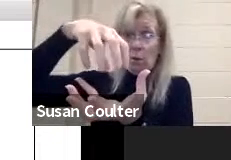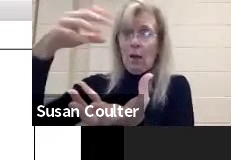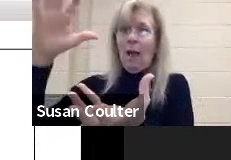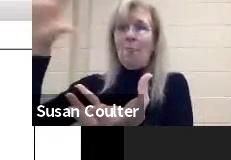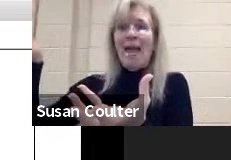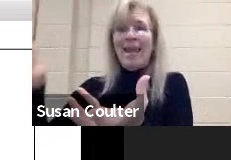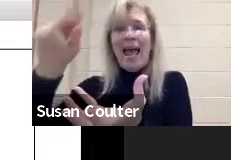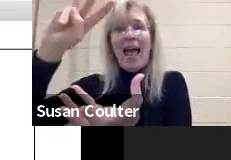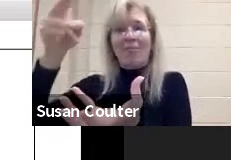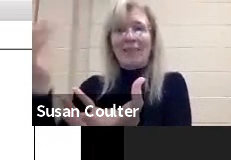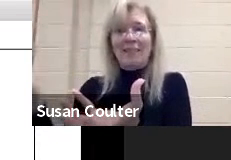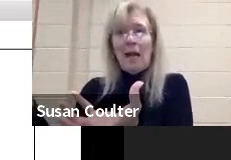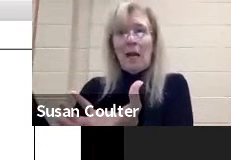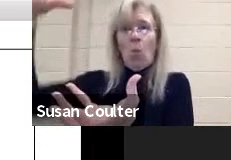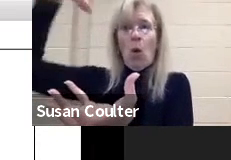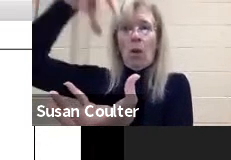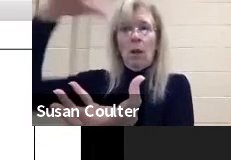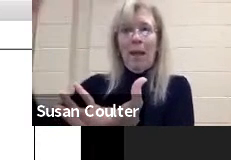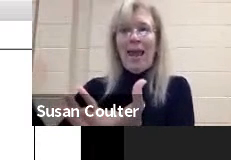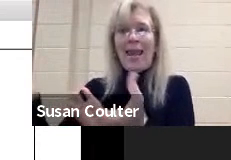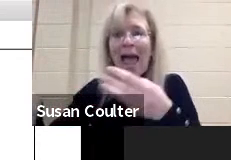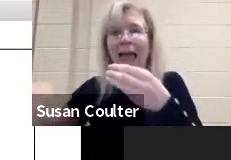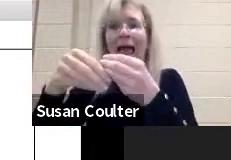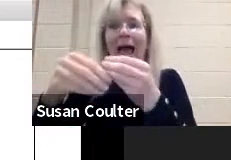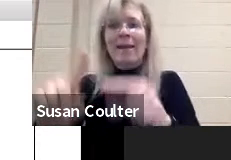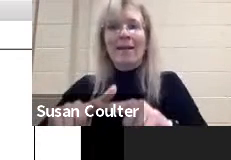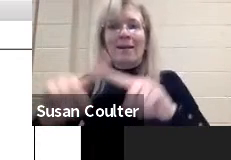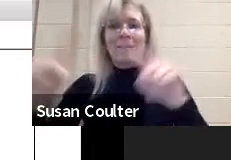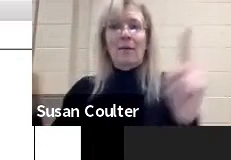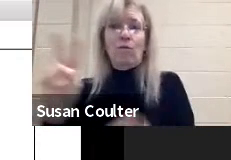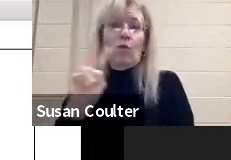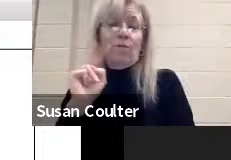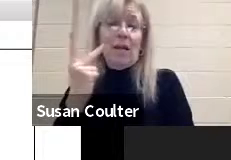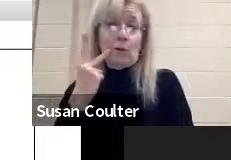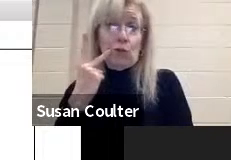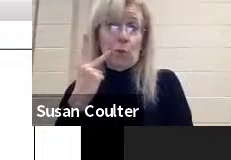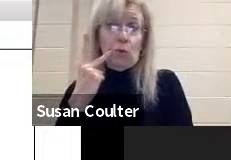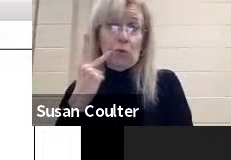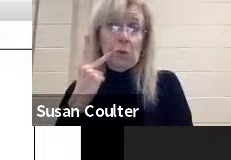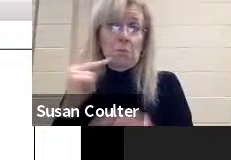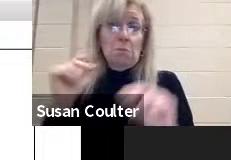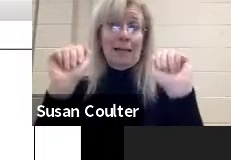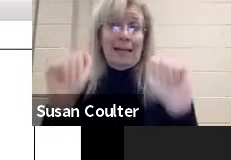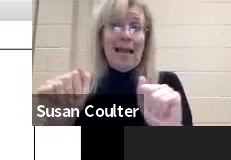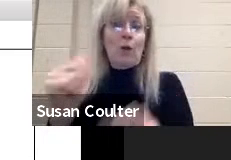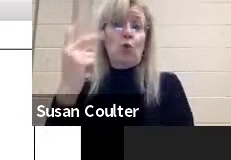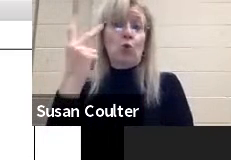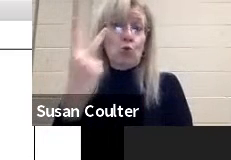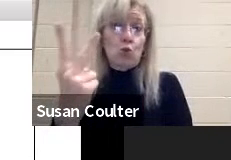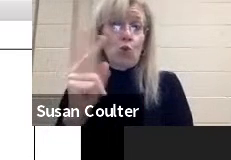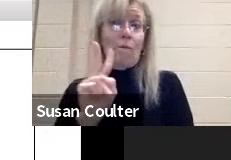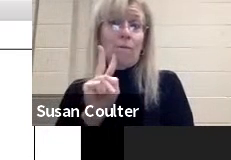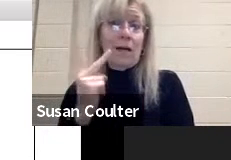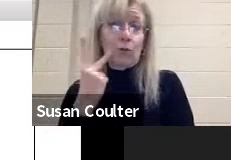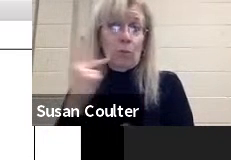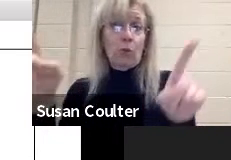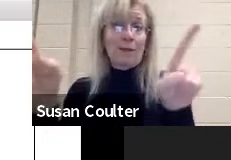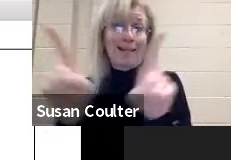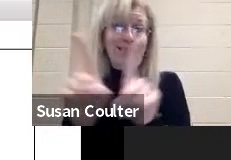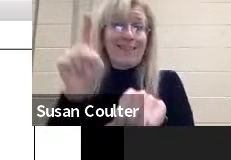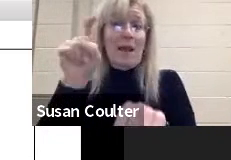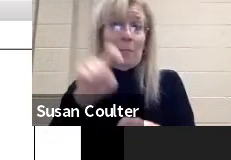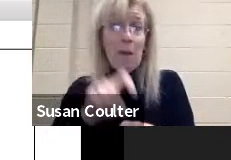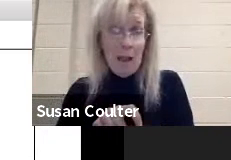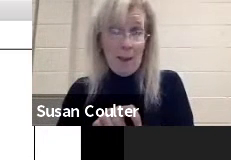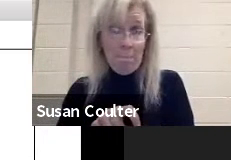vegetables and then add the second one and add different vegetables. Can do two vegetables